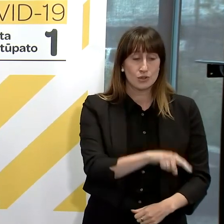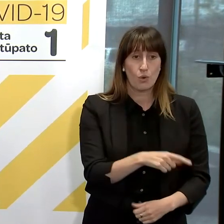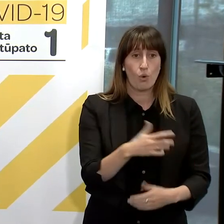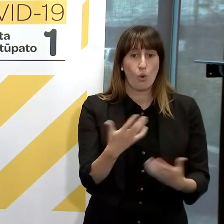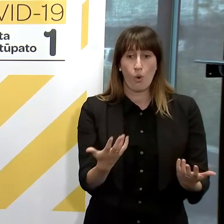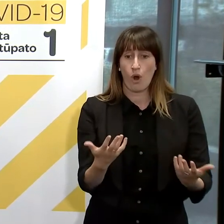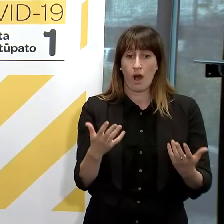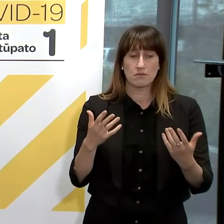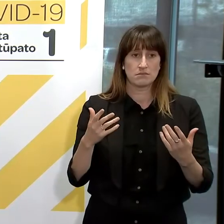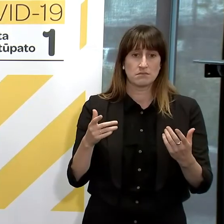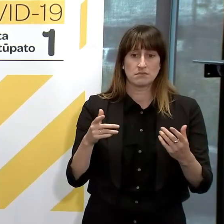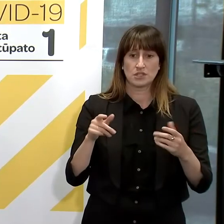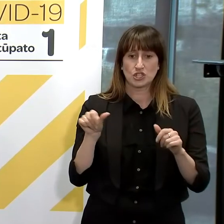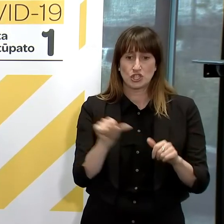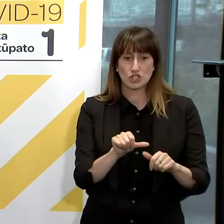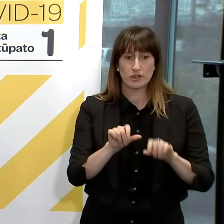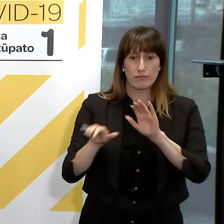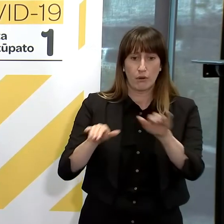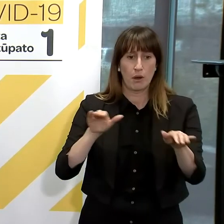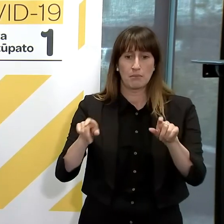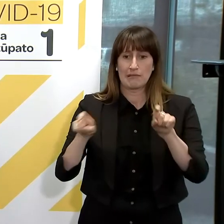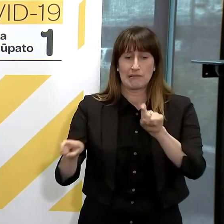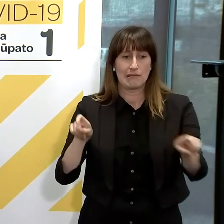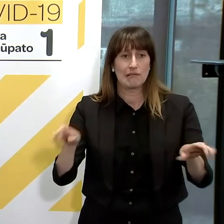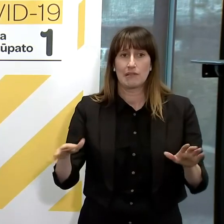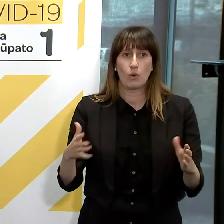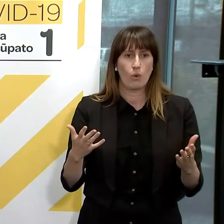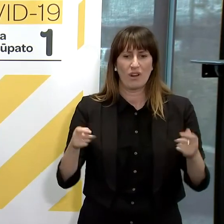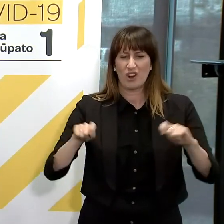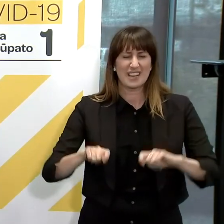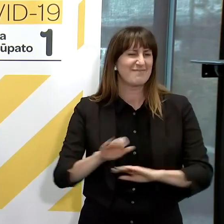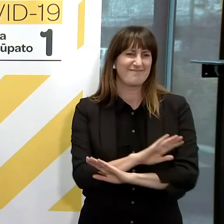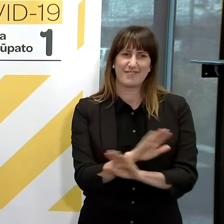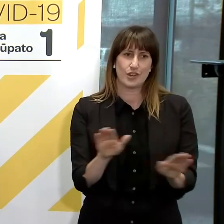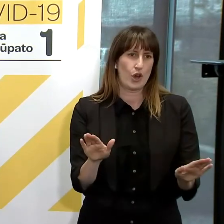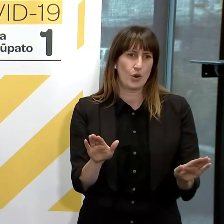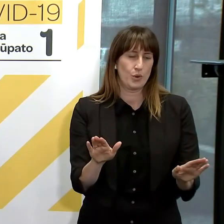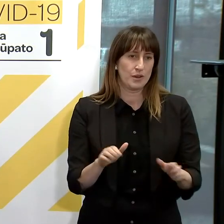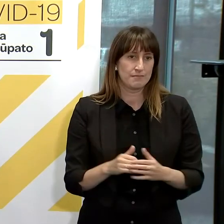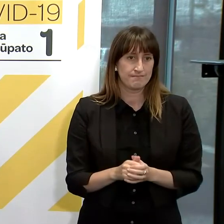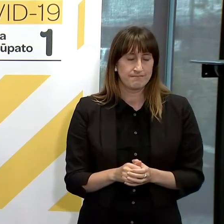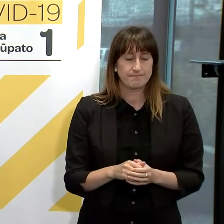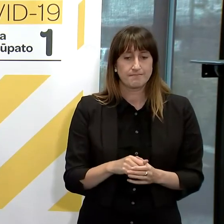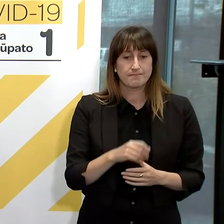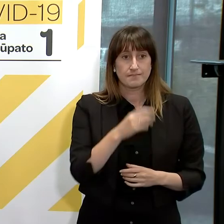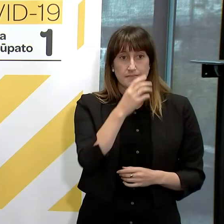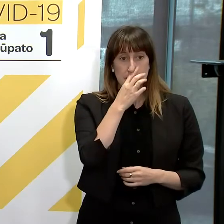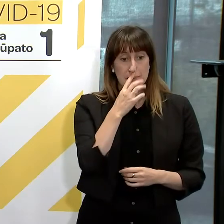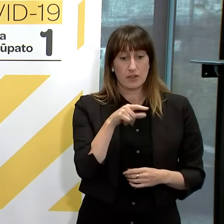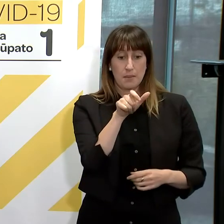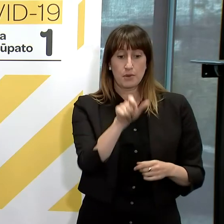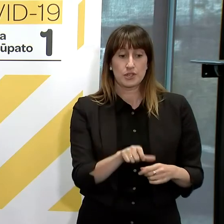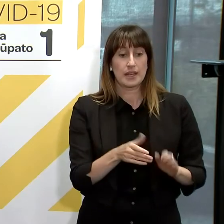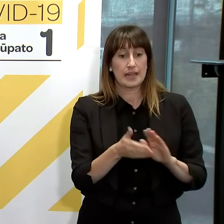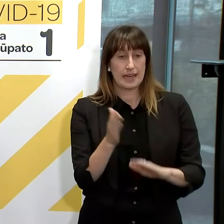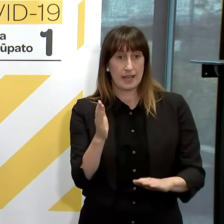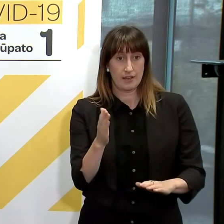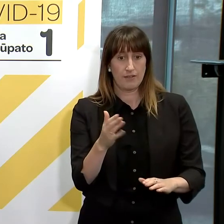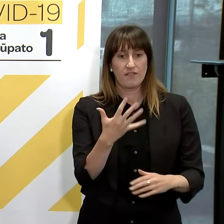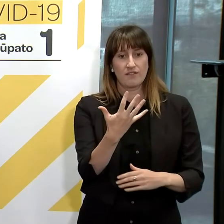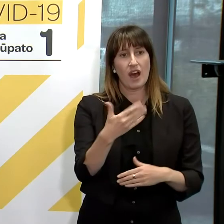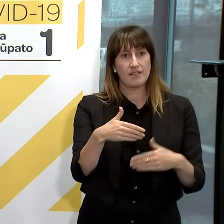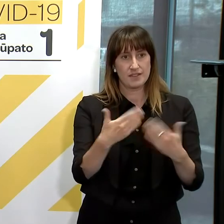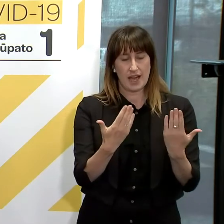positive test has been picked up on day 5 outside of managed isolation as a result of recent measures put